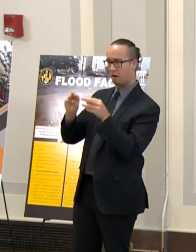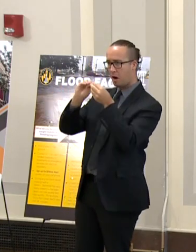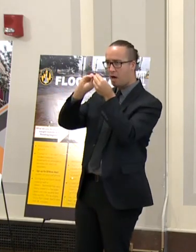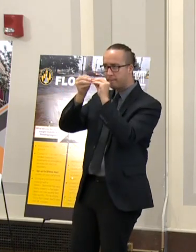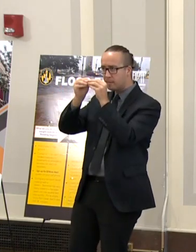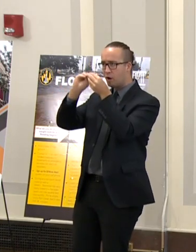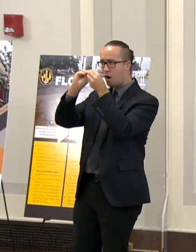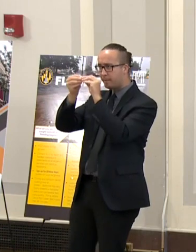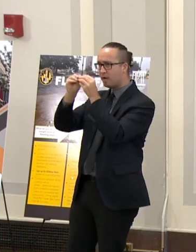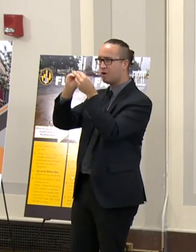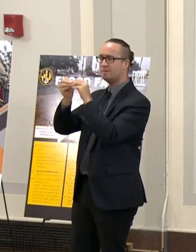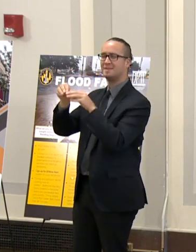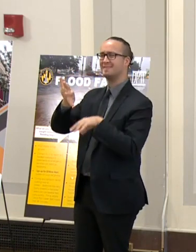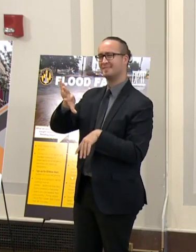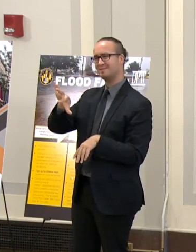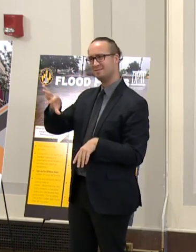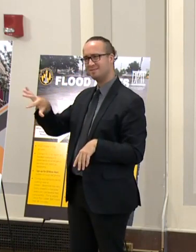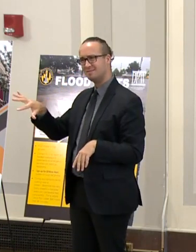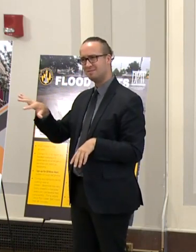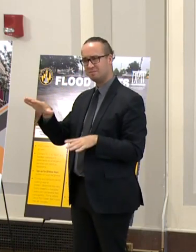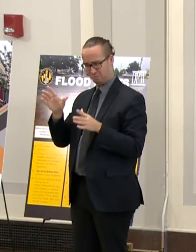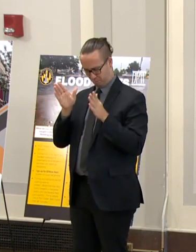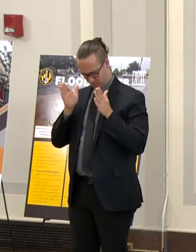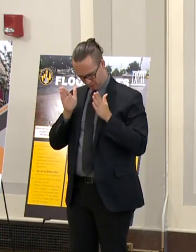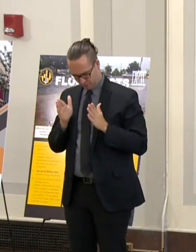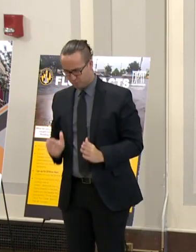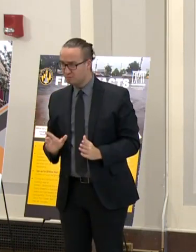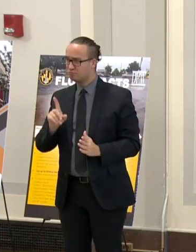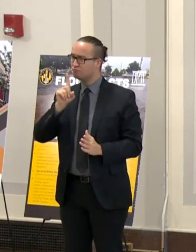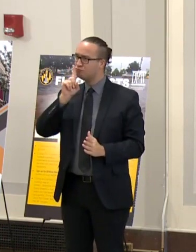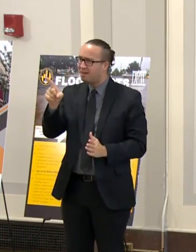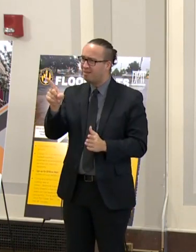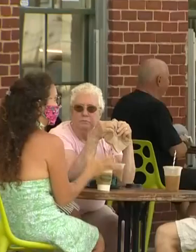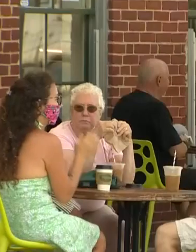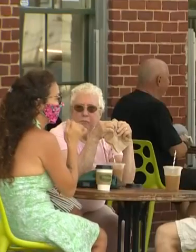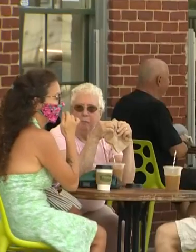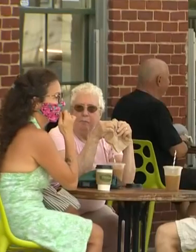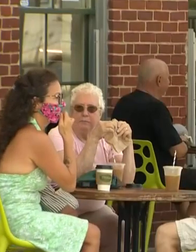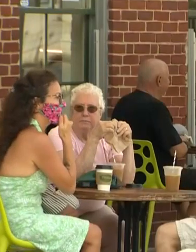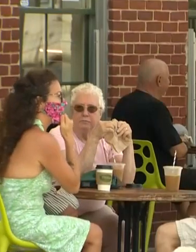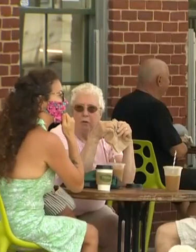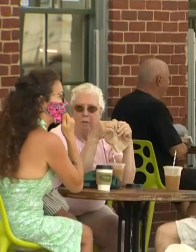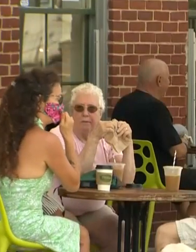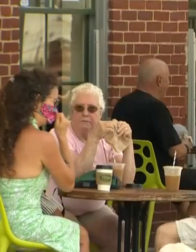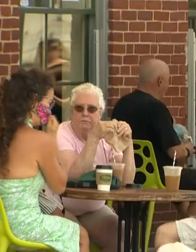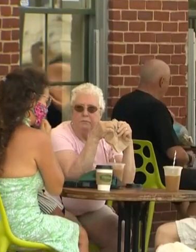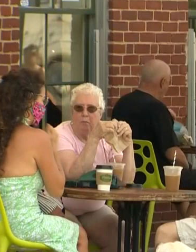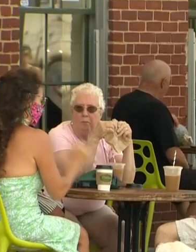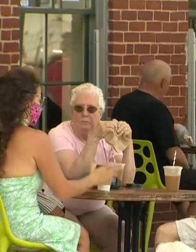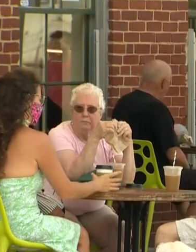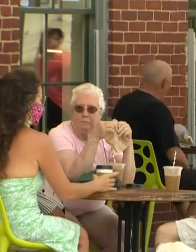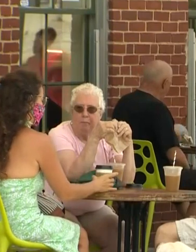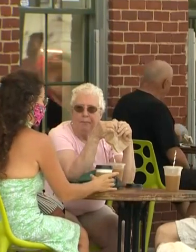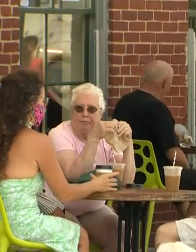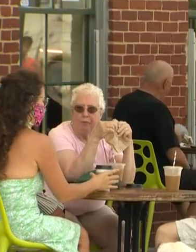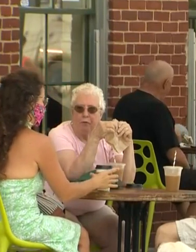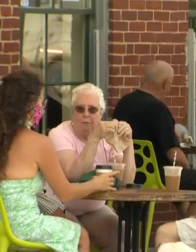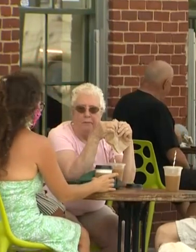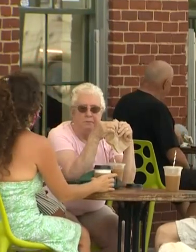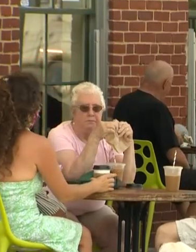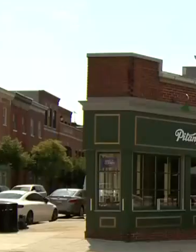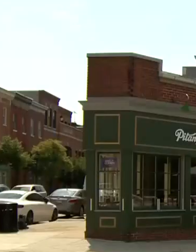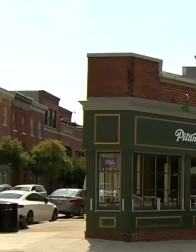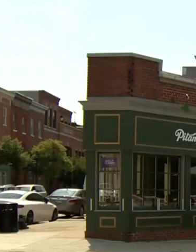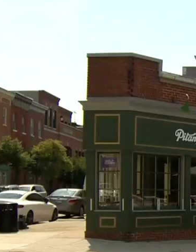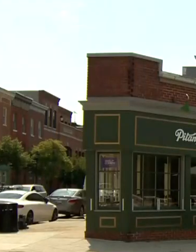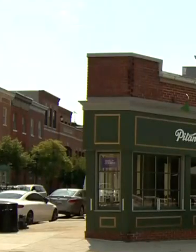are affecting their lives and the lives of their loved ones. Baltimore City's health commissioner remains concerned about the rising number of cases. Our